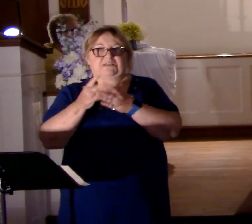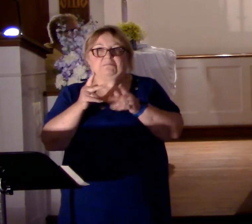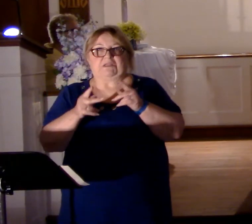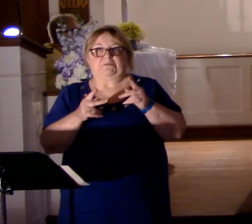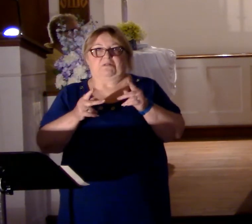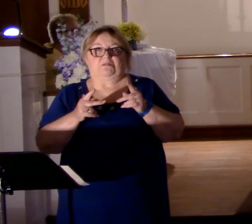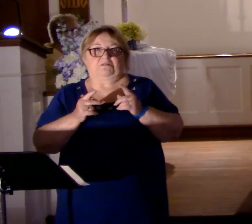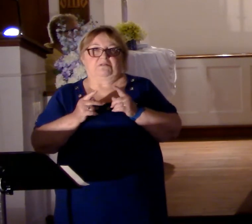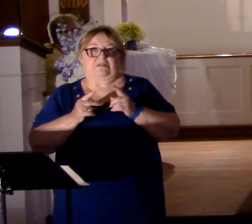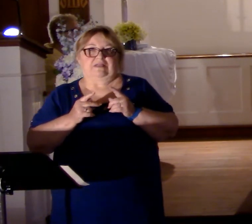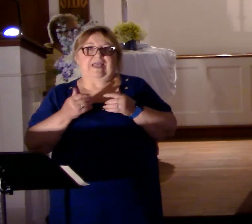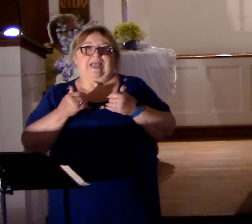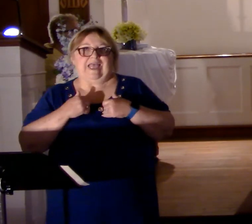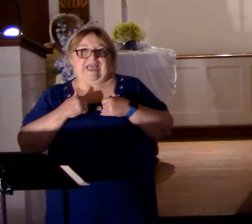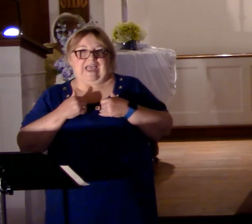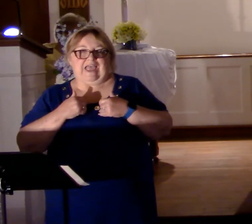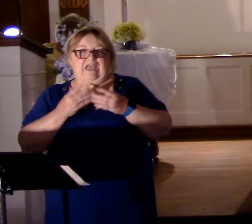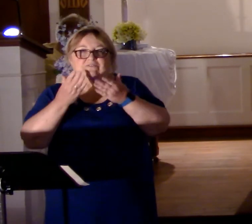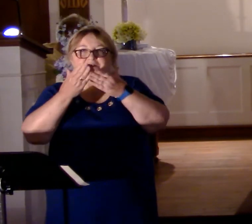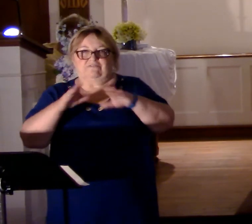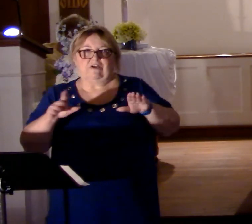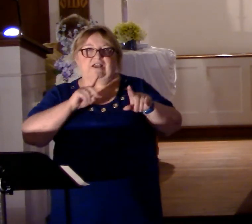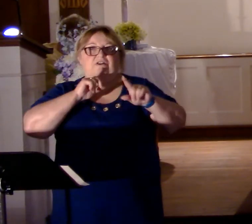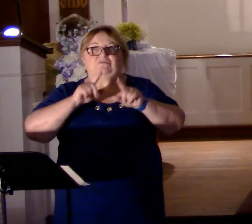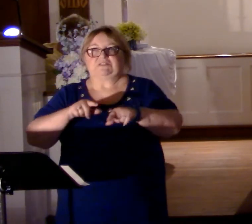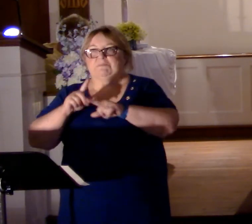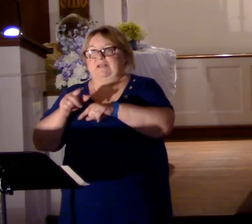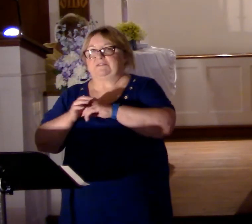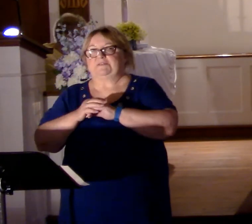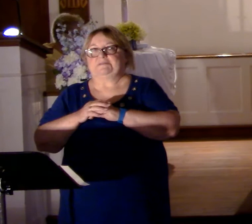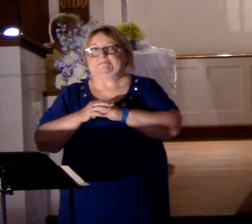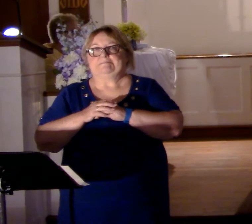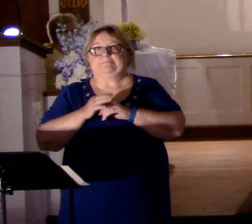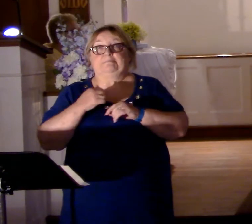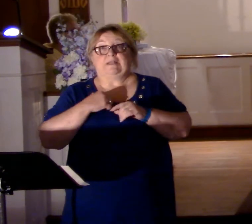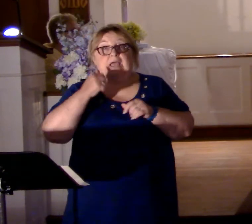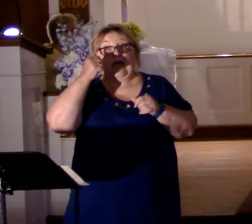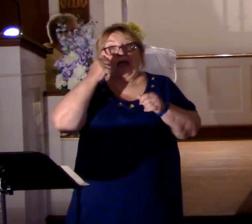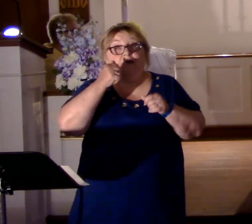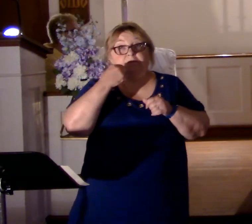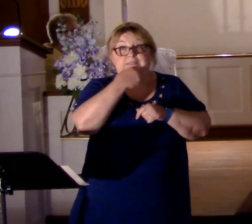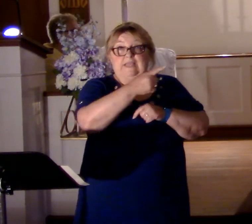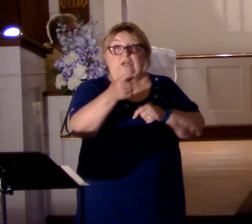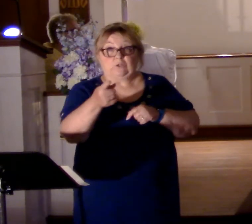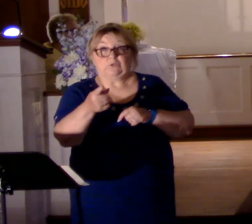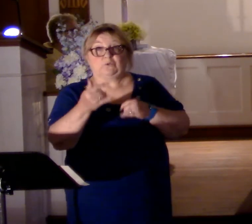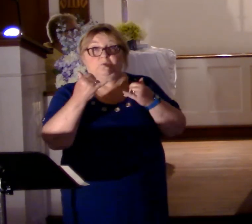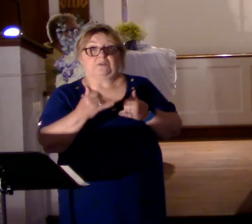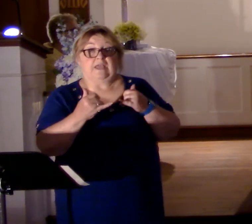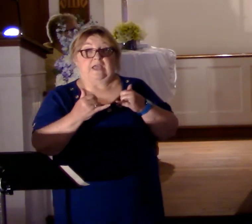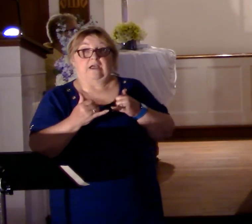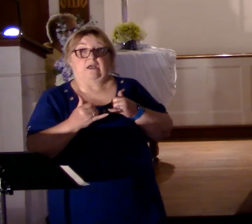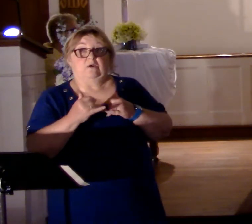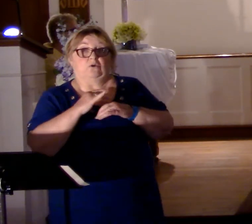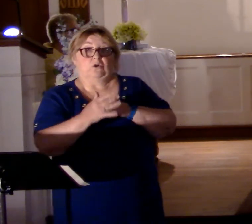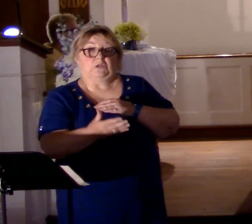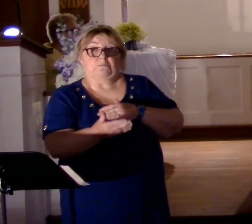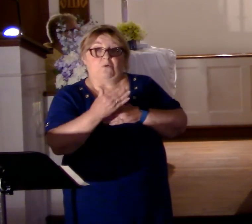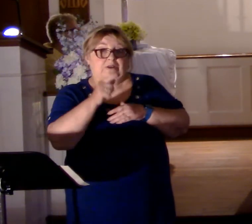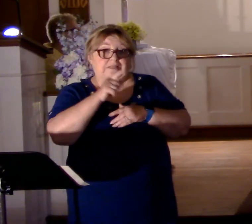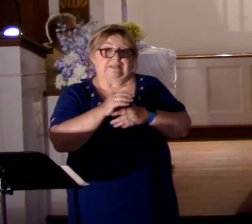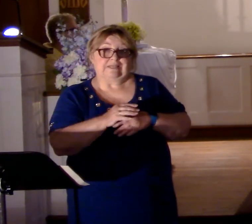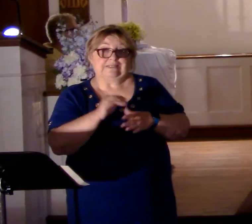people have a divided response. But I've come to remind you this early Sunday morning, this is